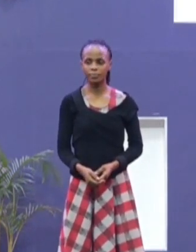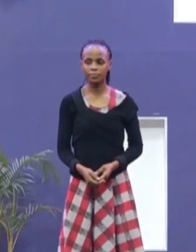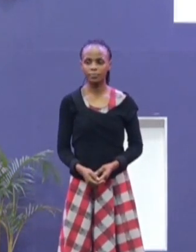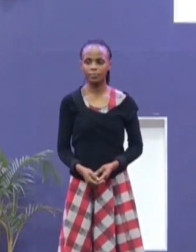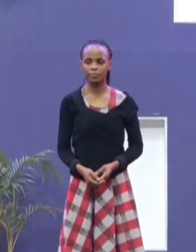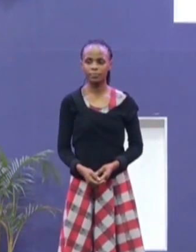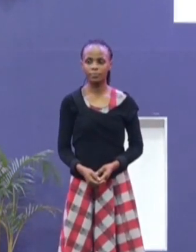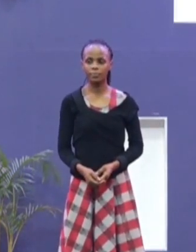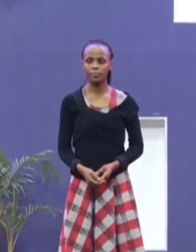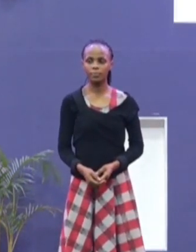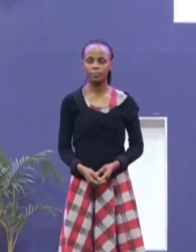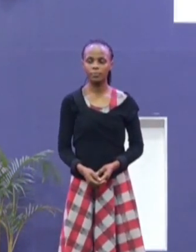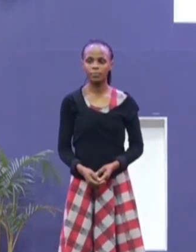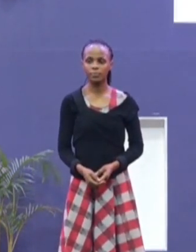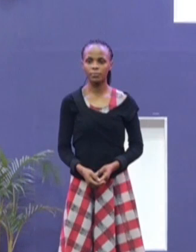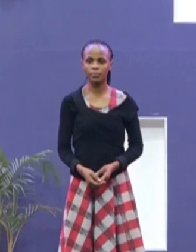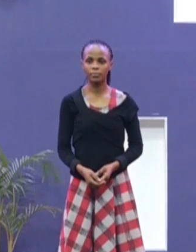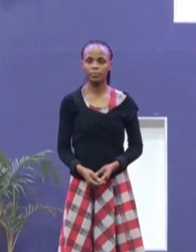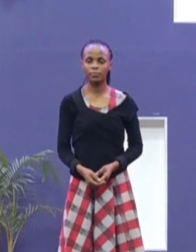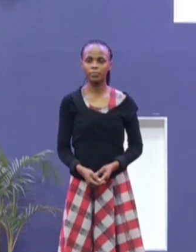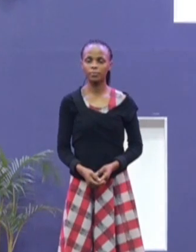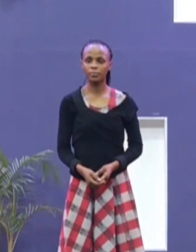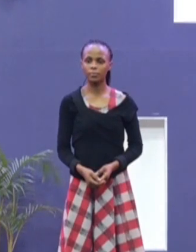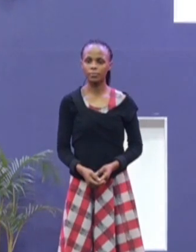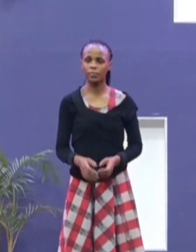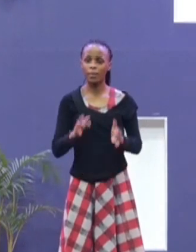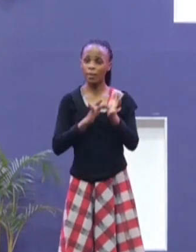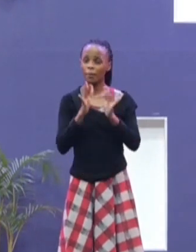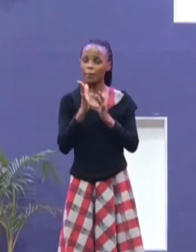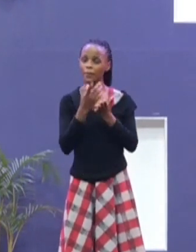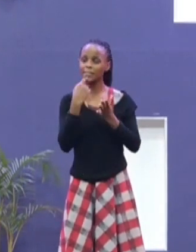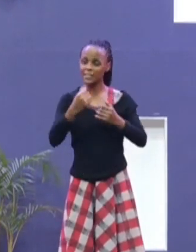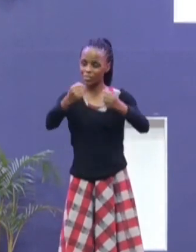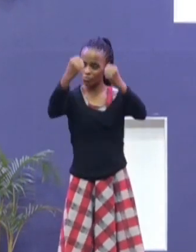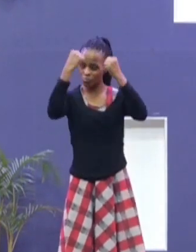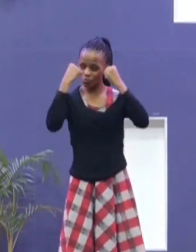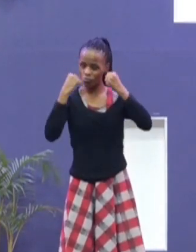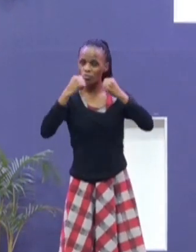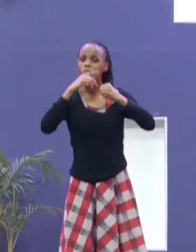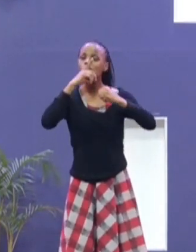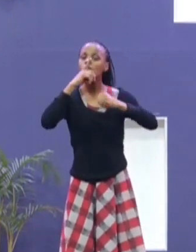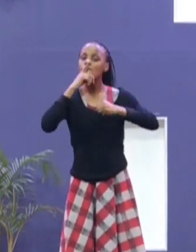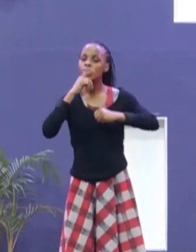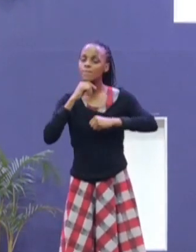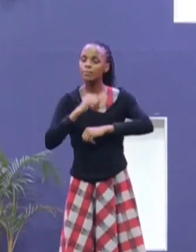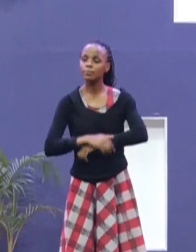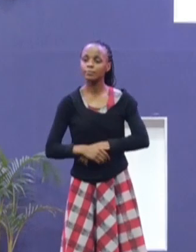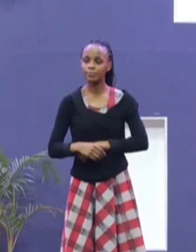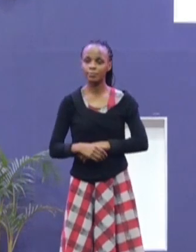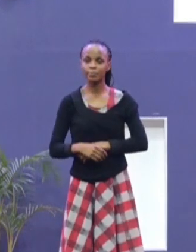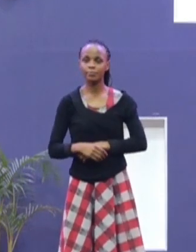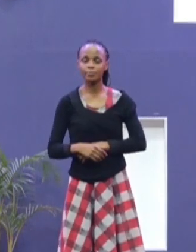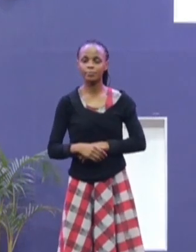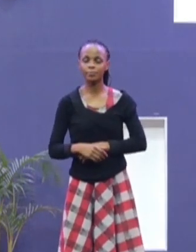And we'll deal. The Bible says a strong man. Bible egamba nti omusajja ow'amaanyi.